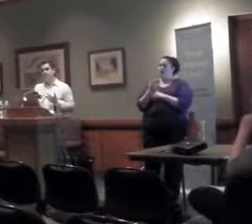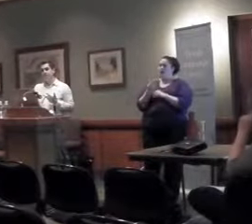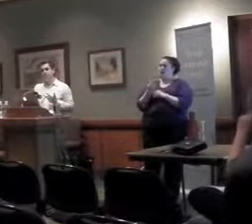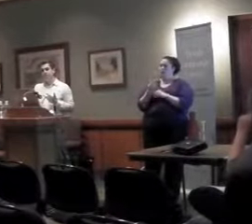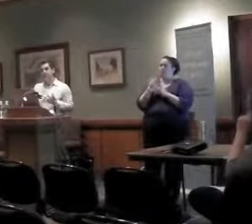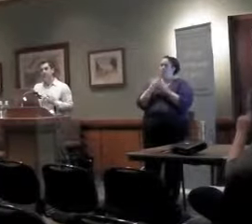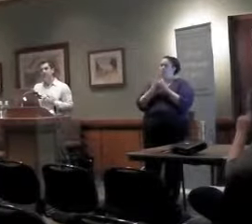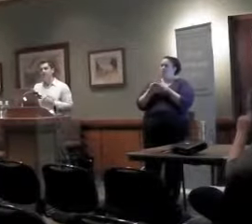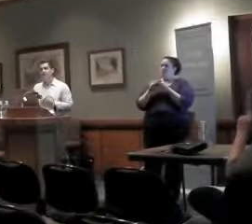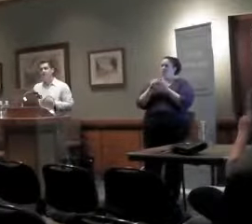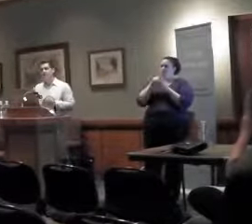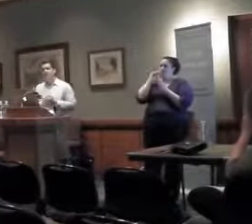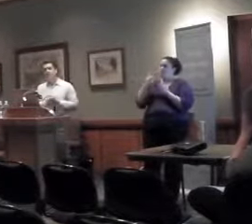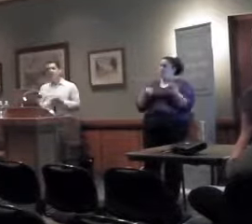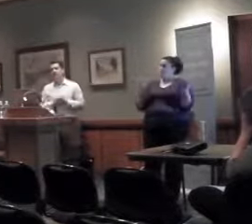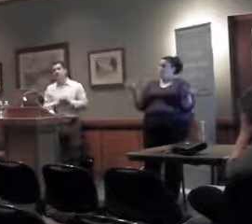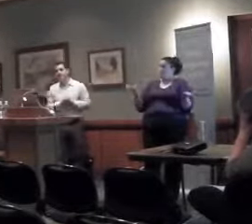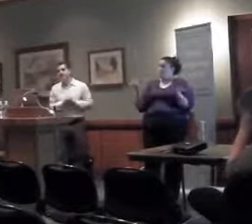number of students, right? So